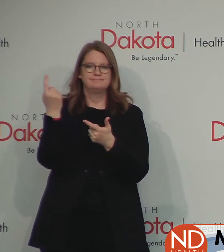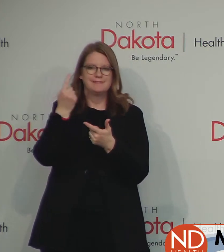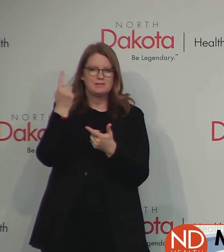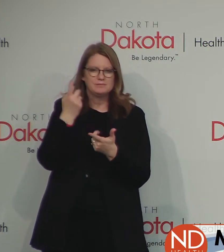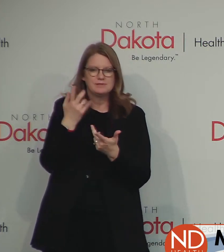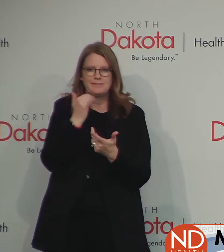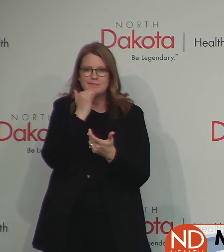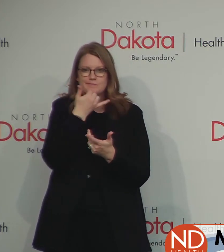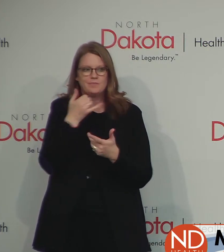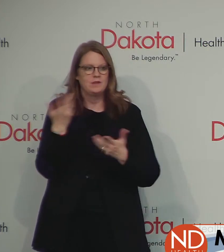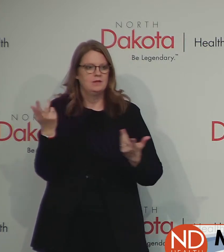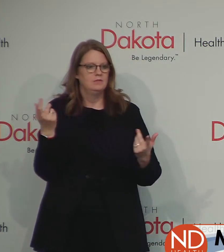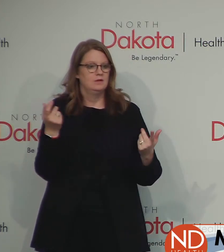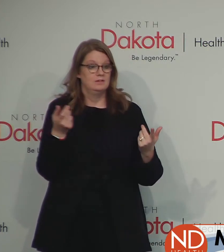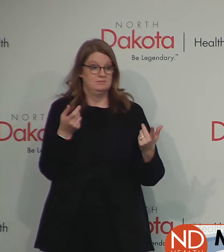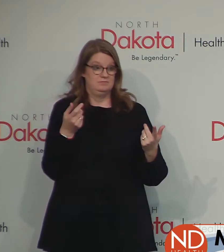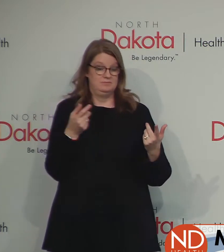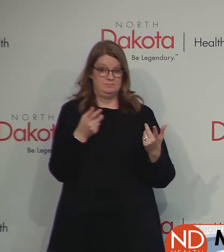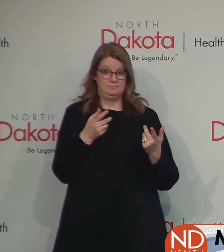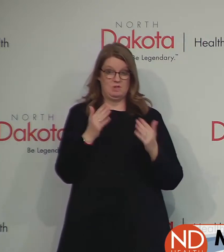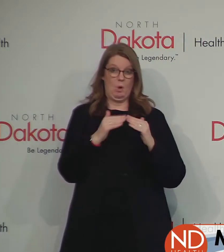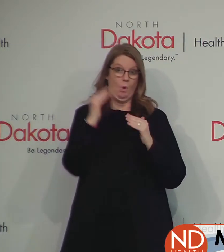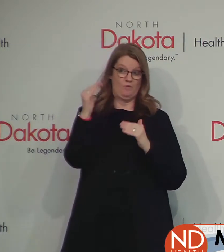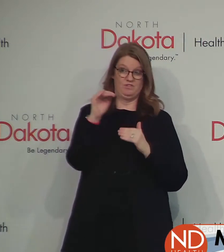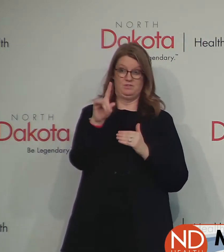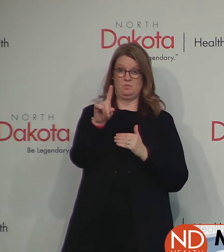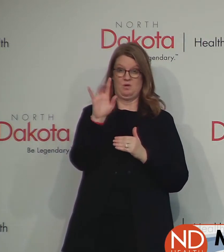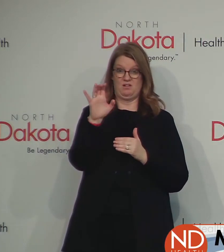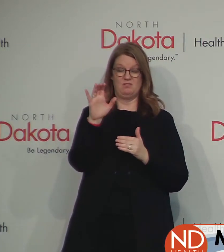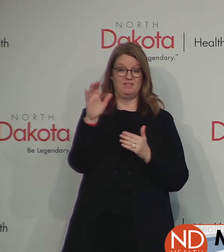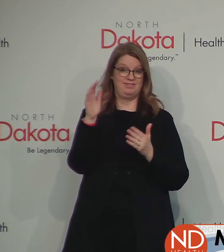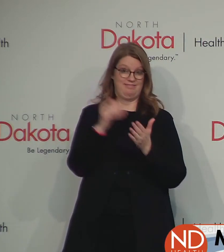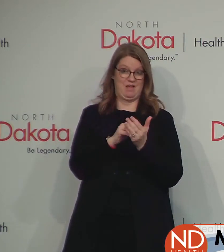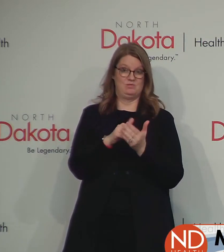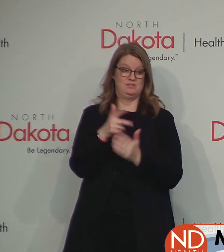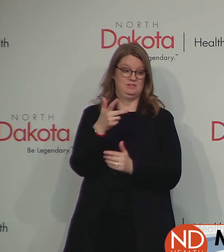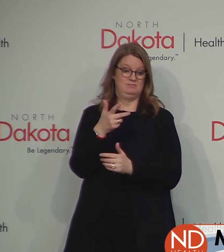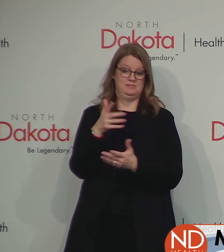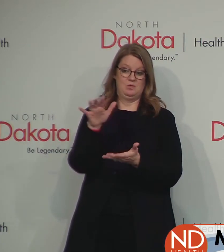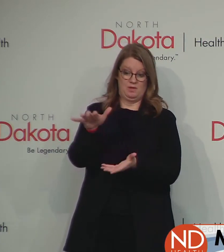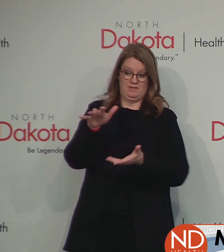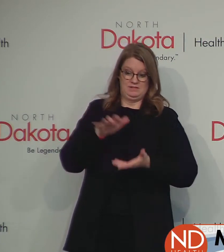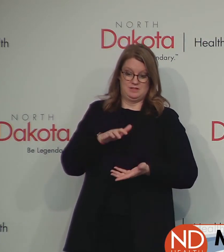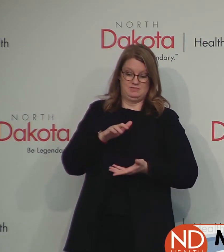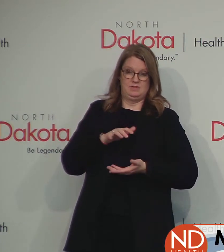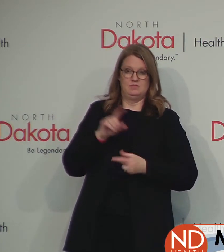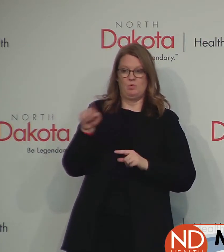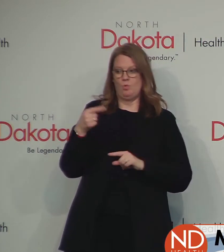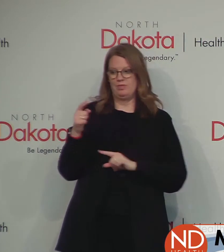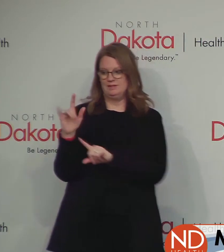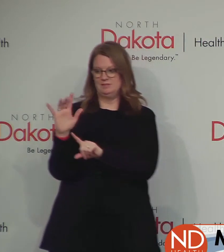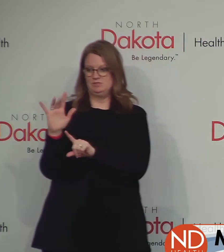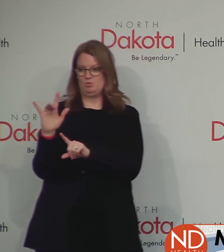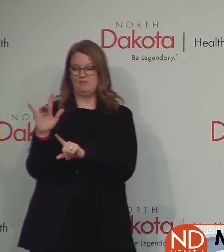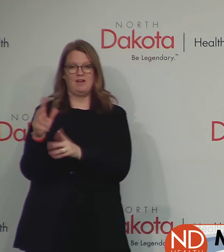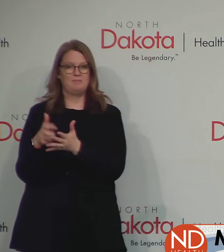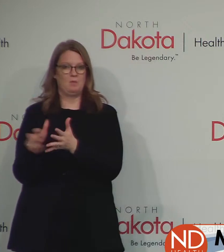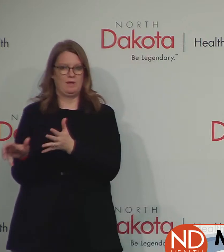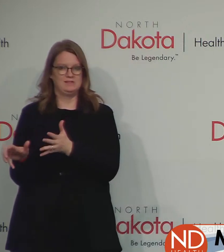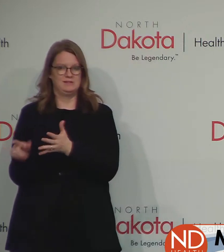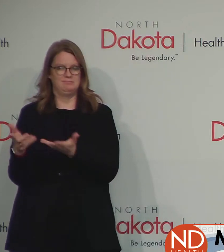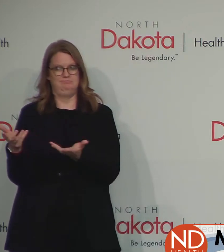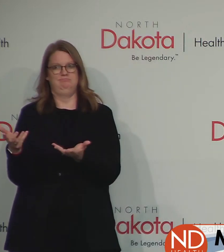so when you look at, the over 100,000 doses that we've received in the state, only 25 having been